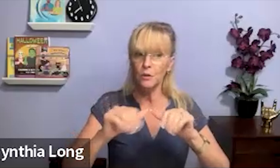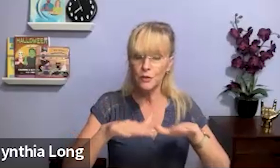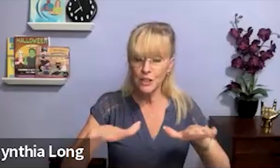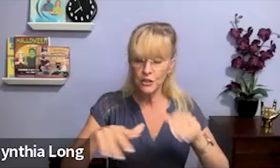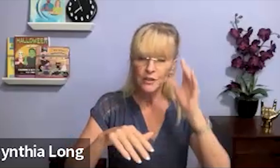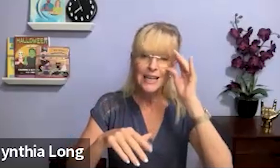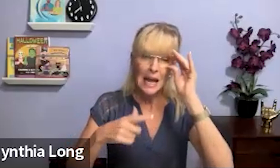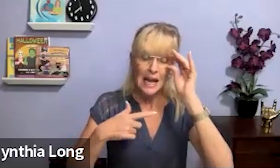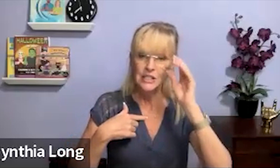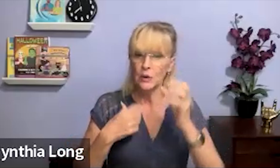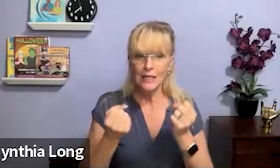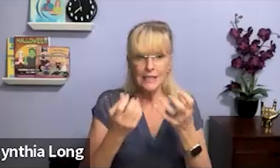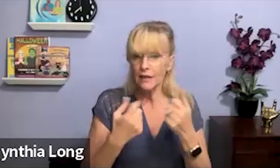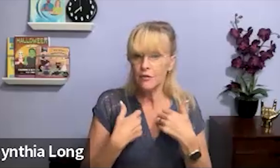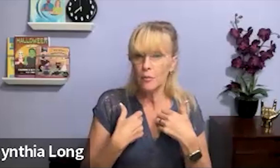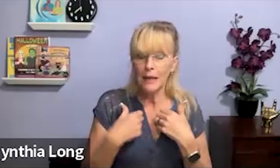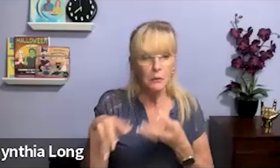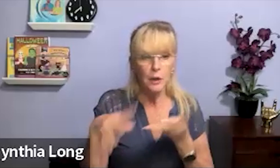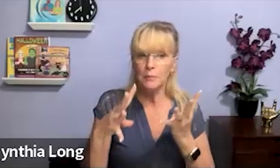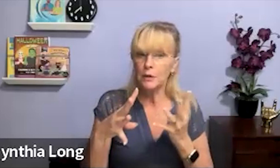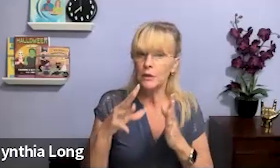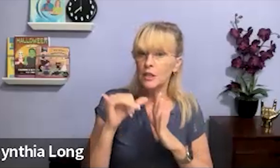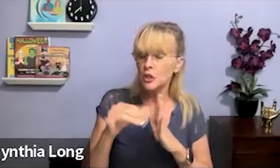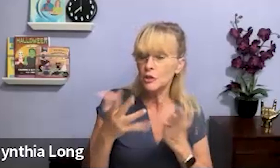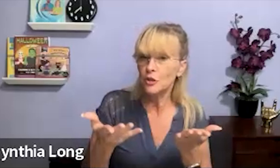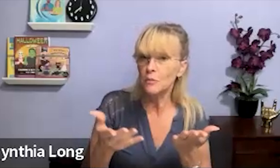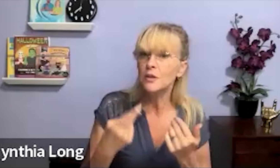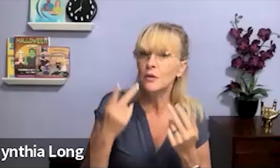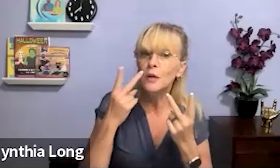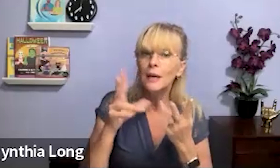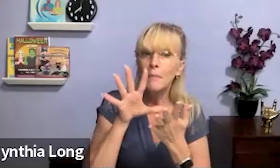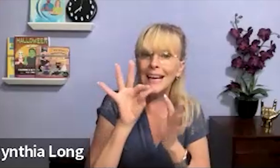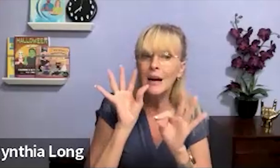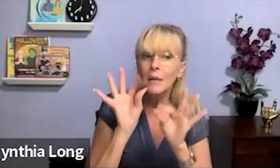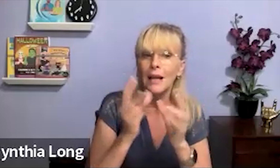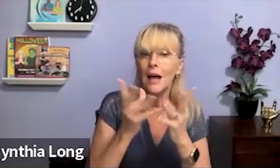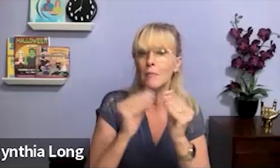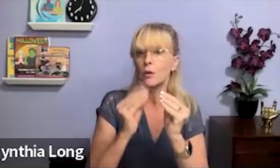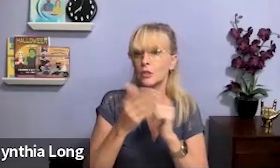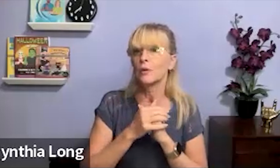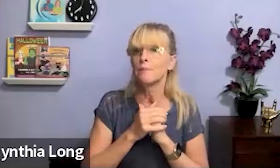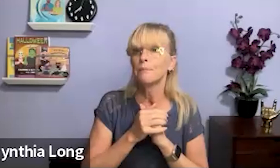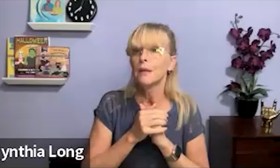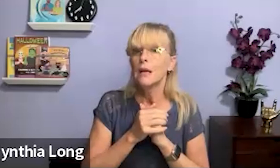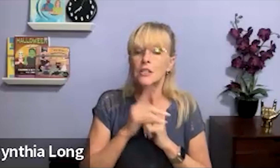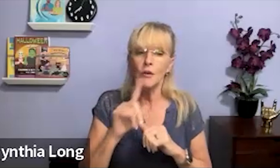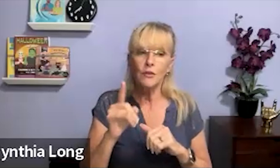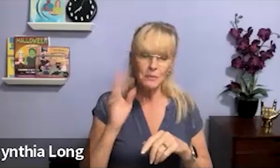language for the children. And so he signed it for me, and we uploaded it to YouTube. So you can pick up a lot more too. So for someone